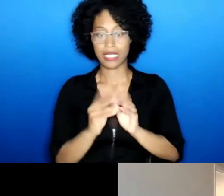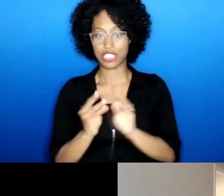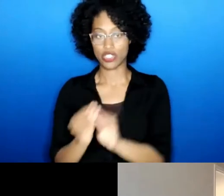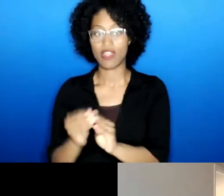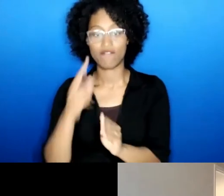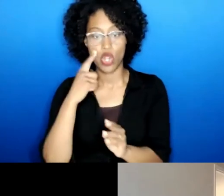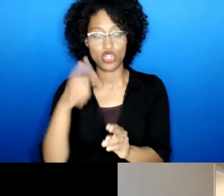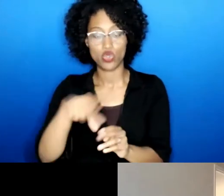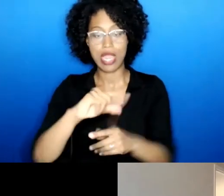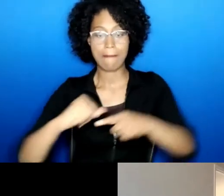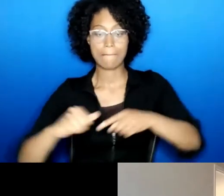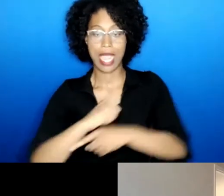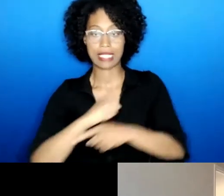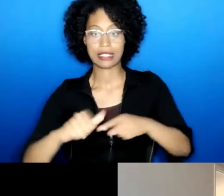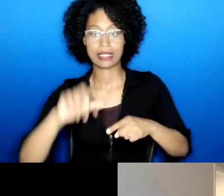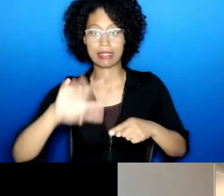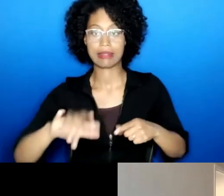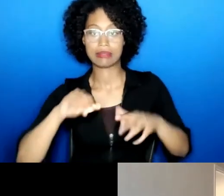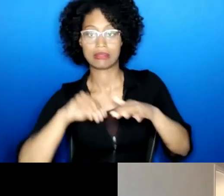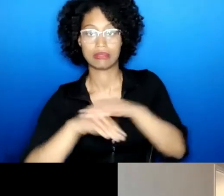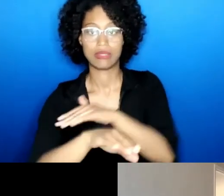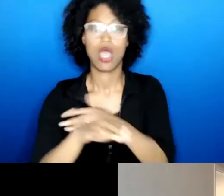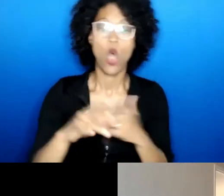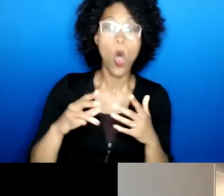information once that is organized.